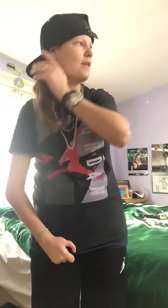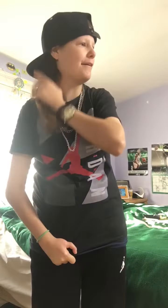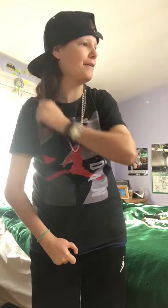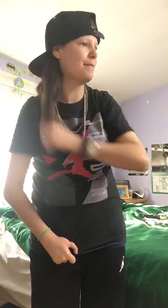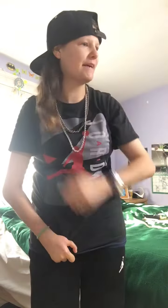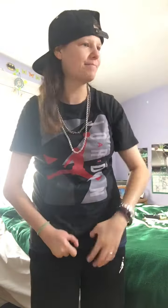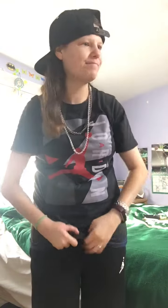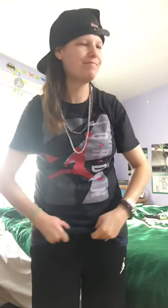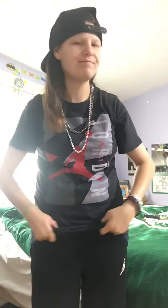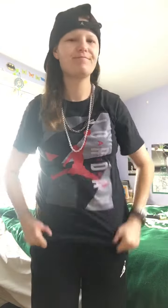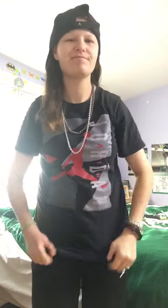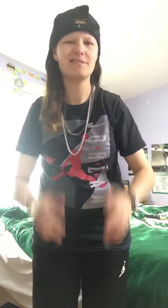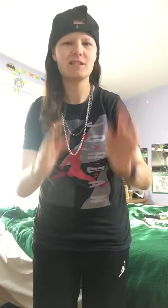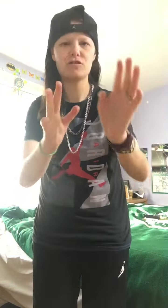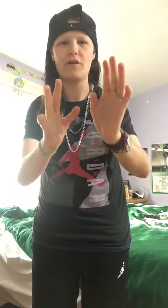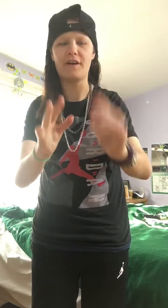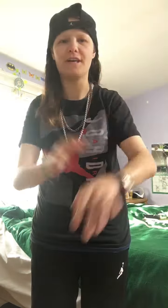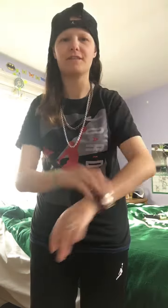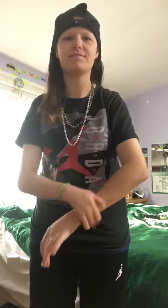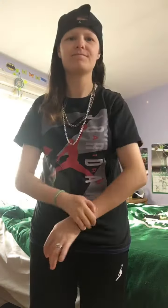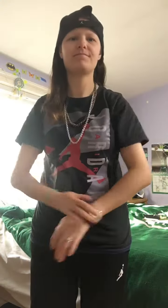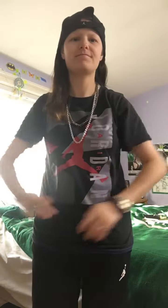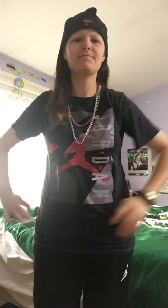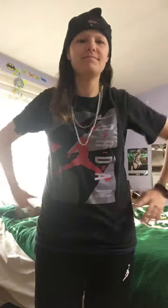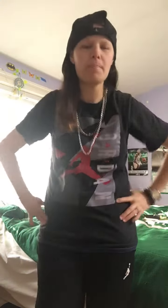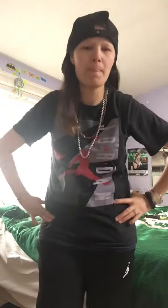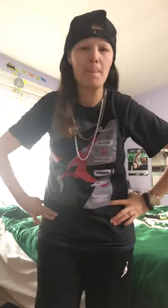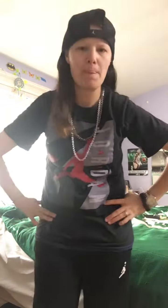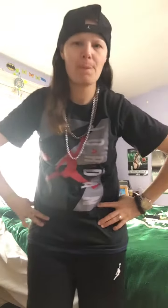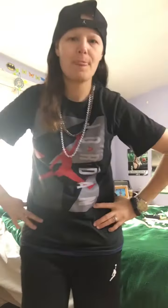Oh man, sorry guys.